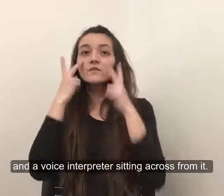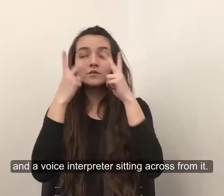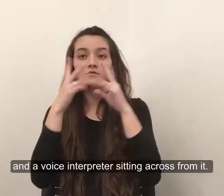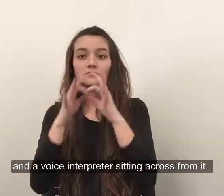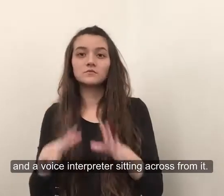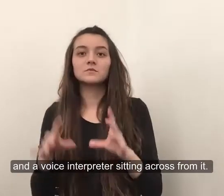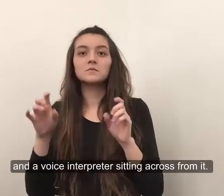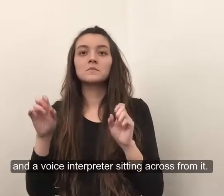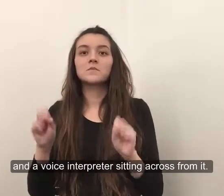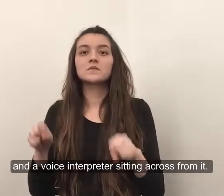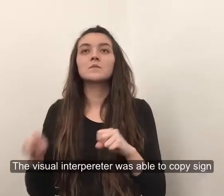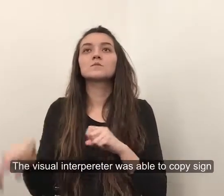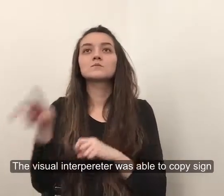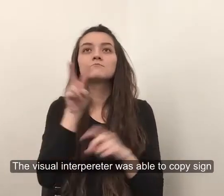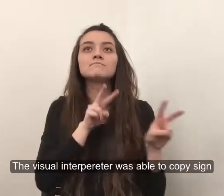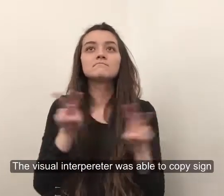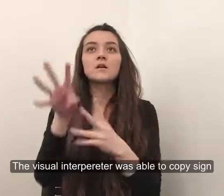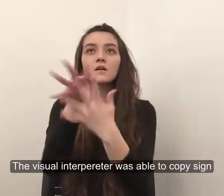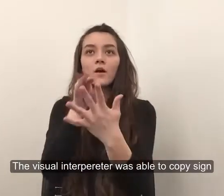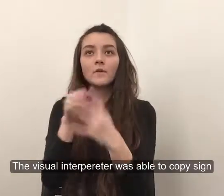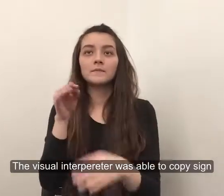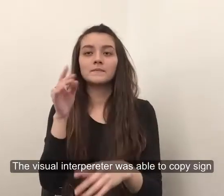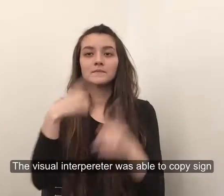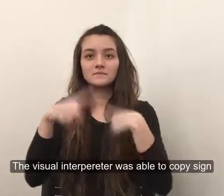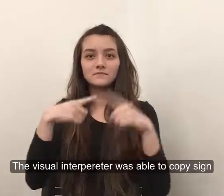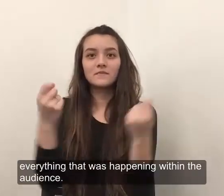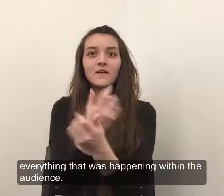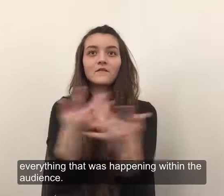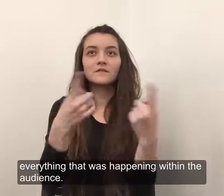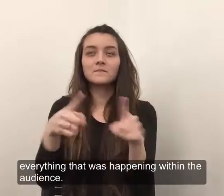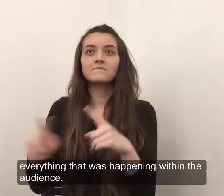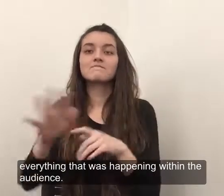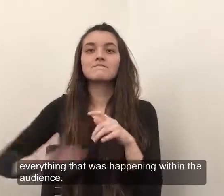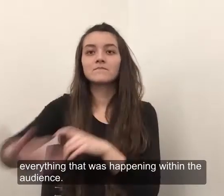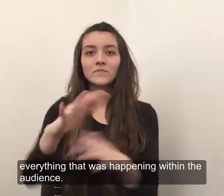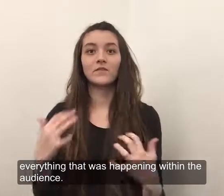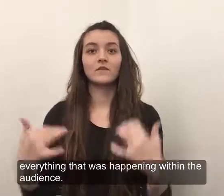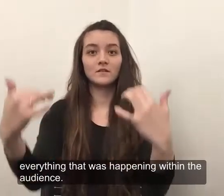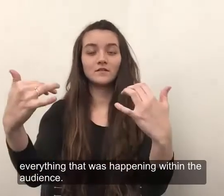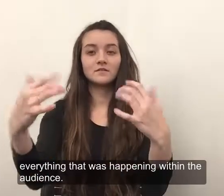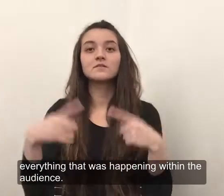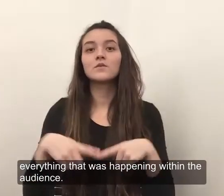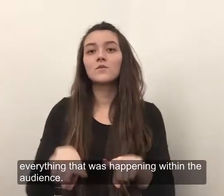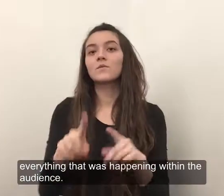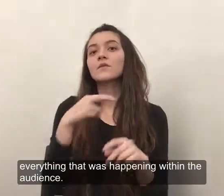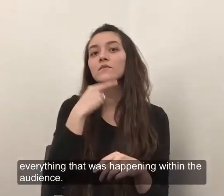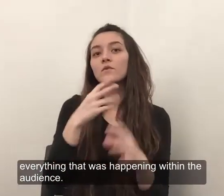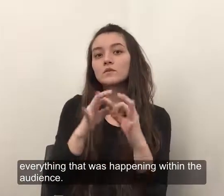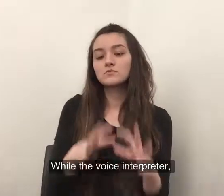across from it. The visual interpreter was able to copy sign everything that was happening within the audience, while the